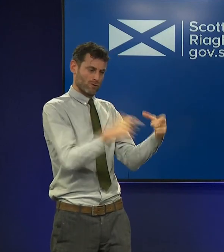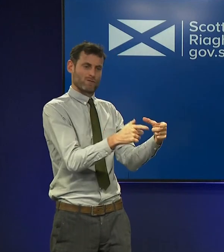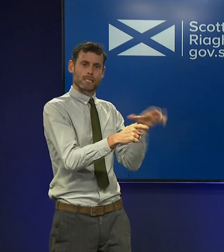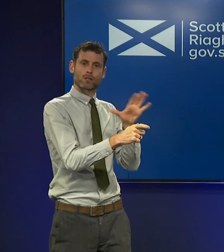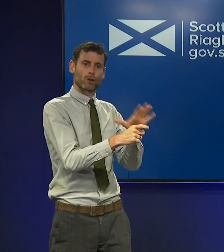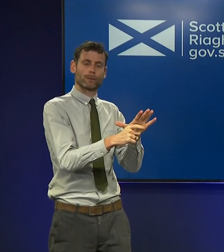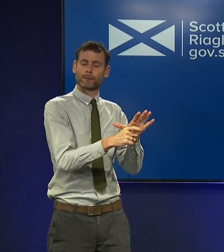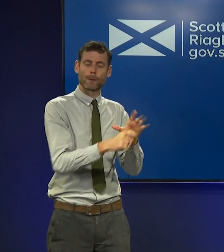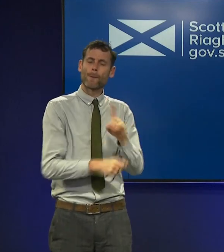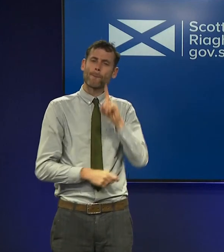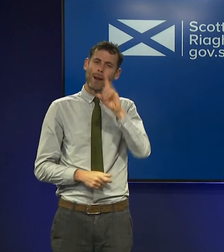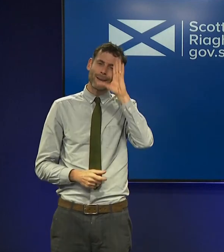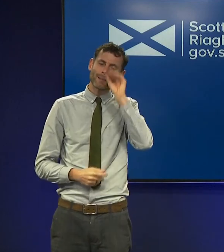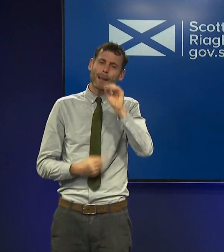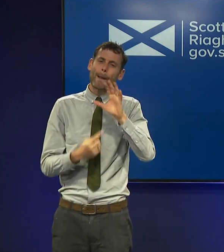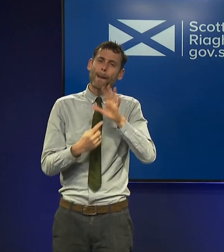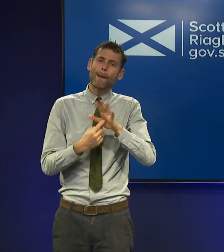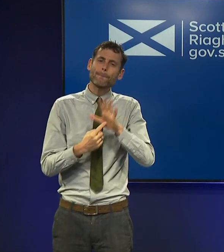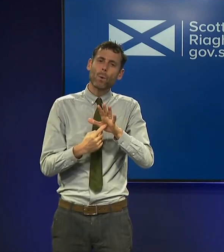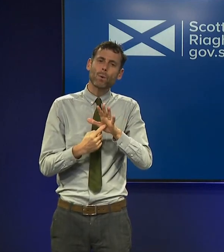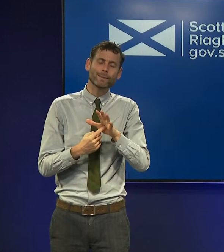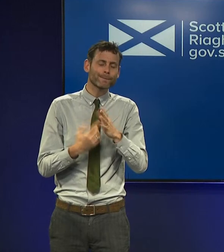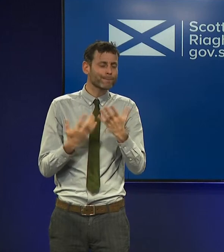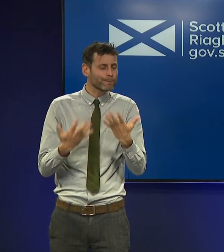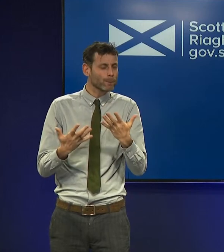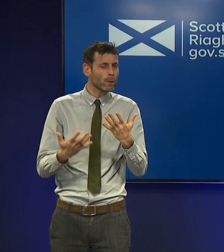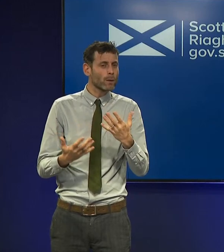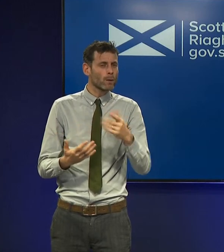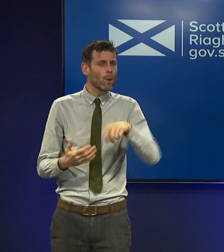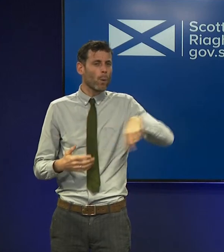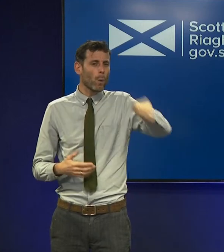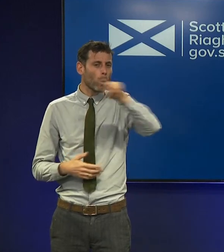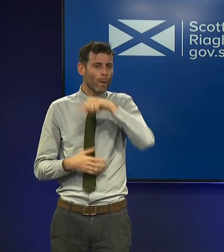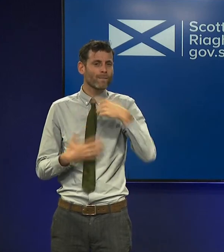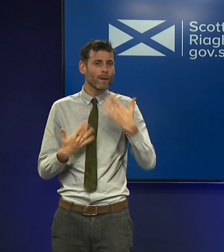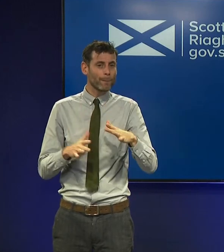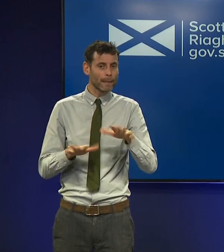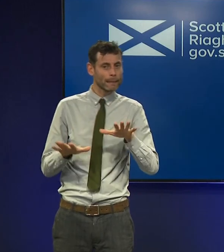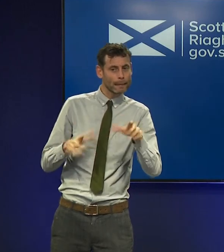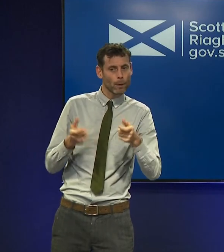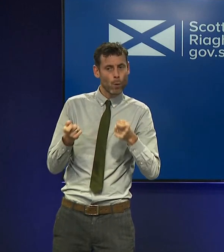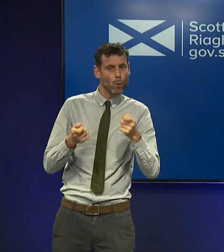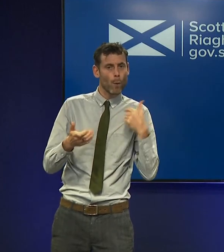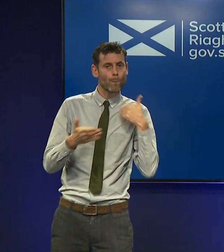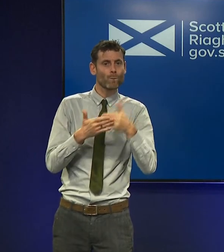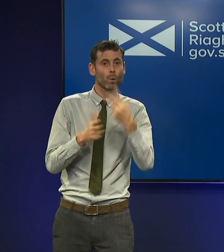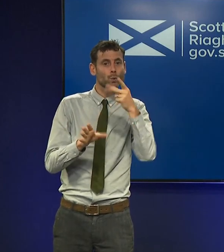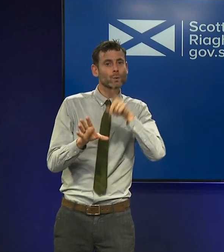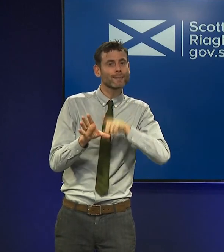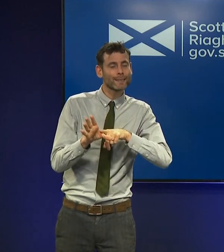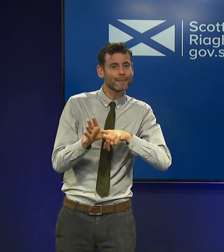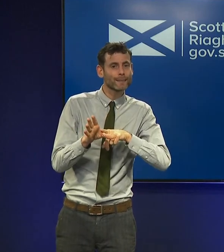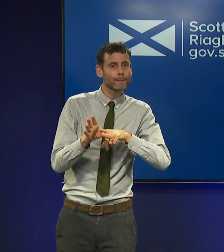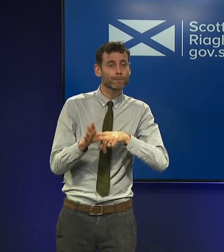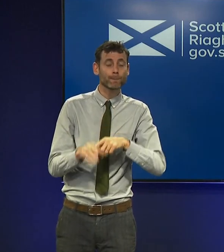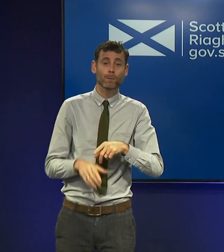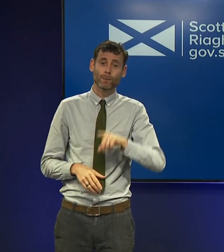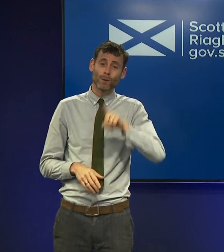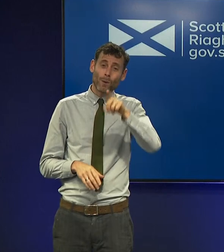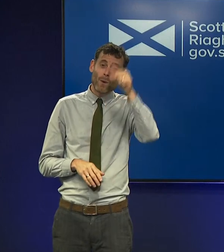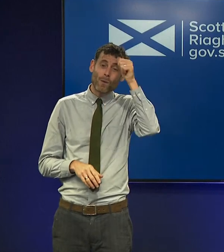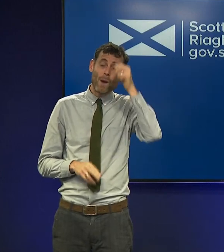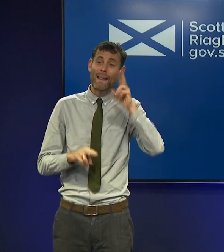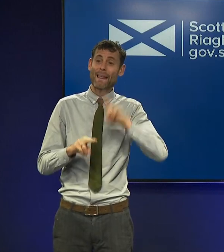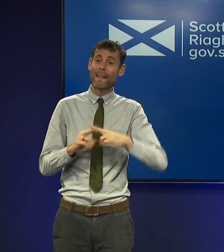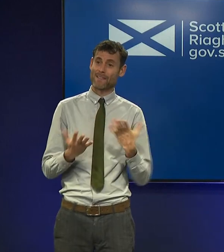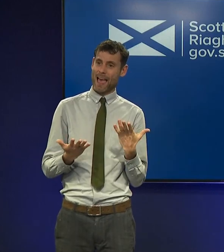really important to understand, and I think people do understand because we've been living with this for 2 years, that because I say we're not considering something now doesn't